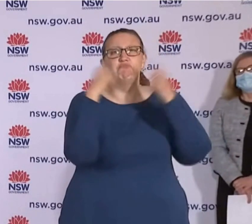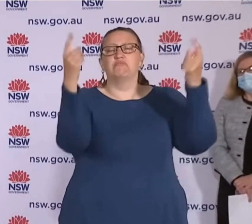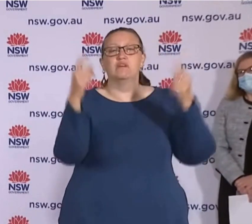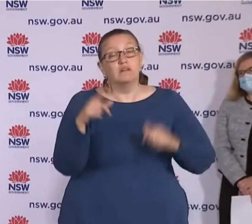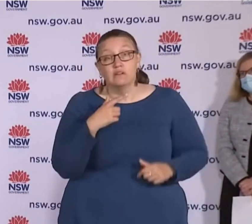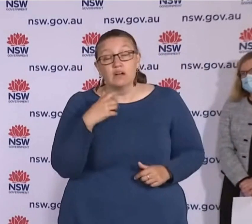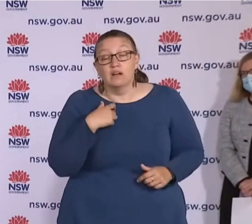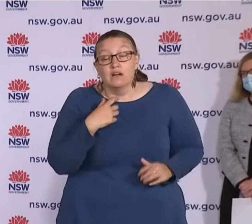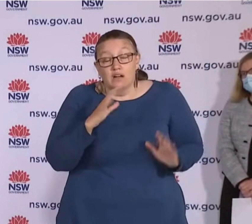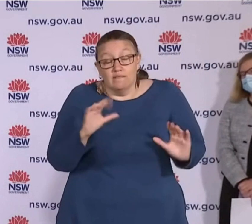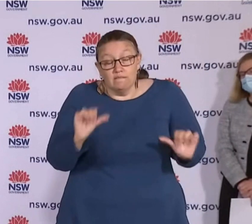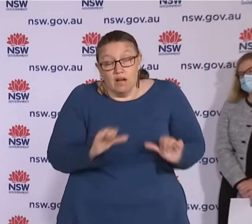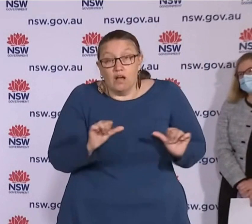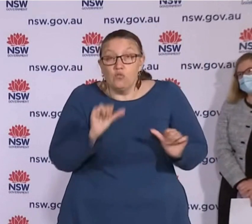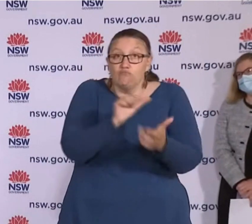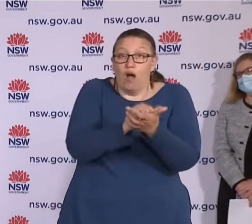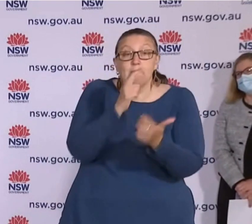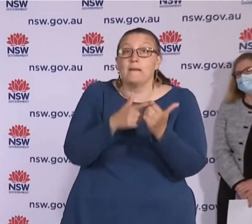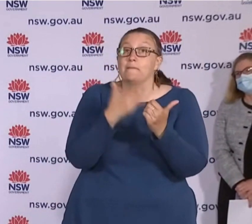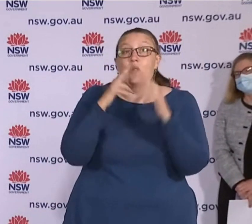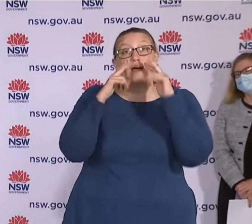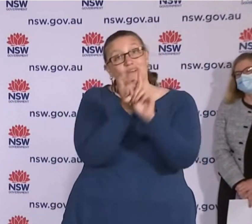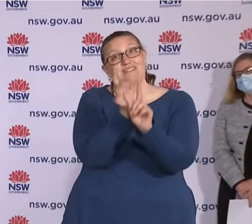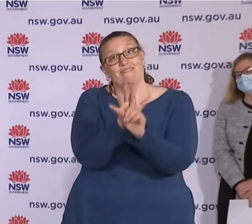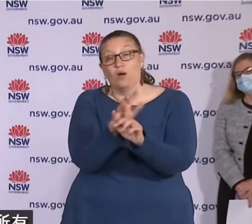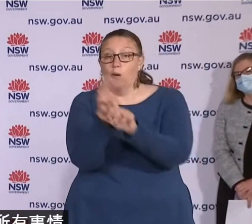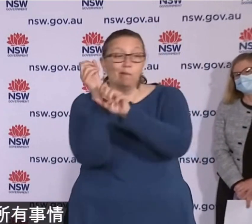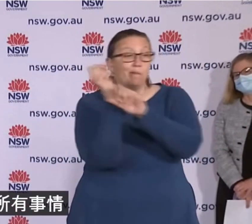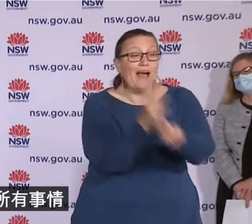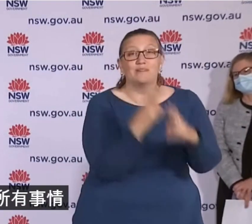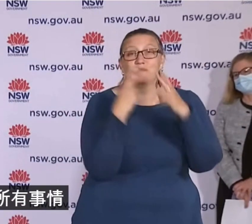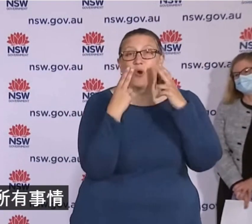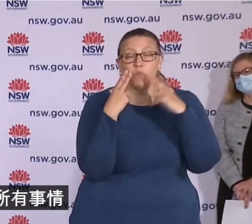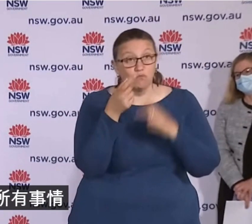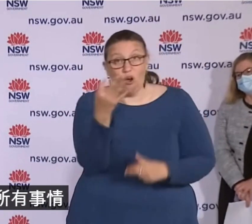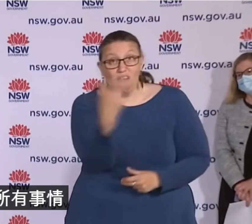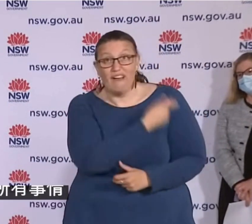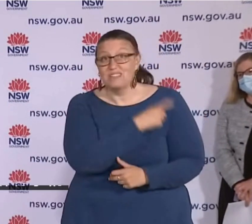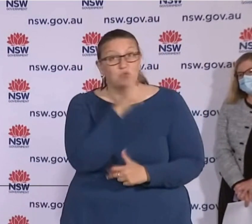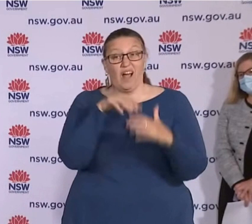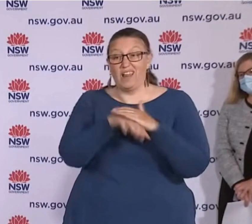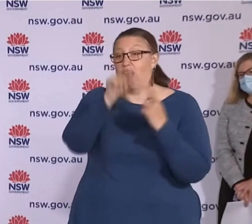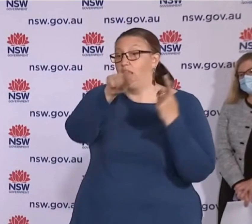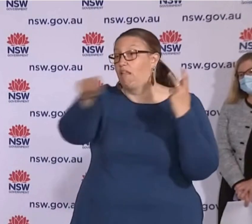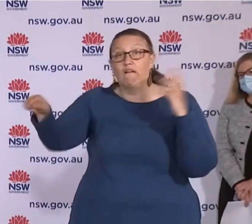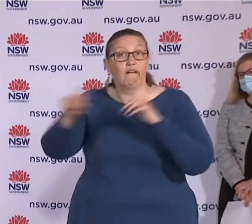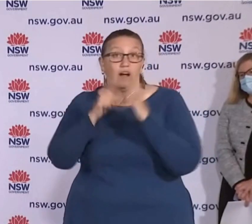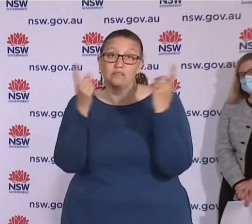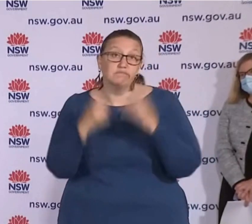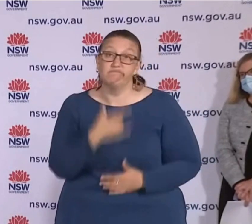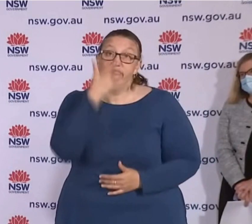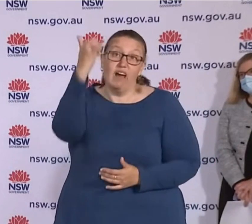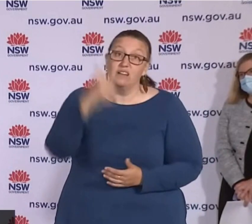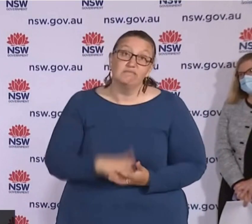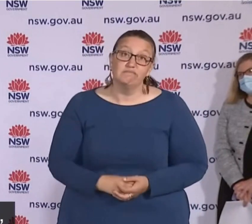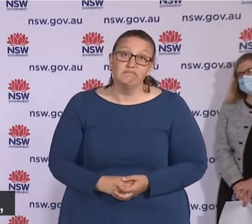too much about the community, I think many people are looking forward to doing all those things we haven't been doing for a while, and that's a really big incentive. But